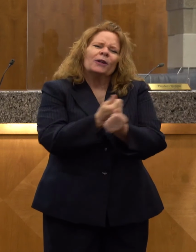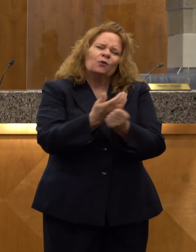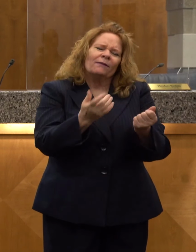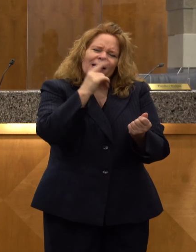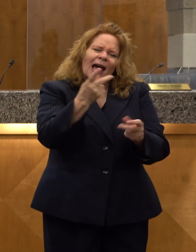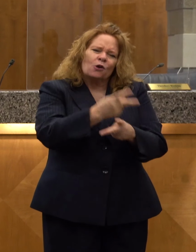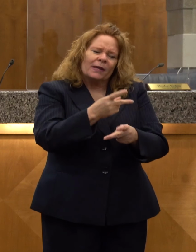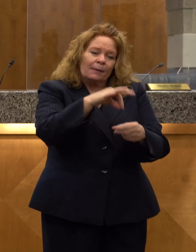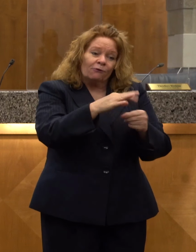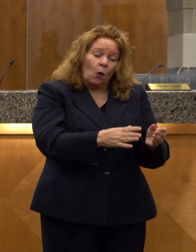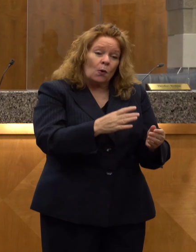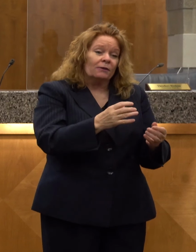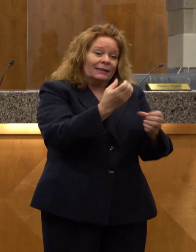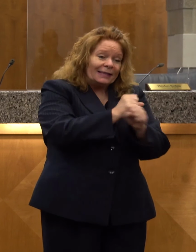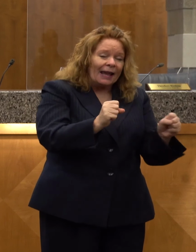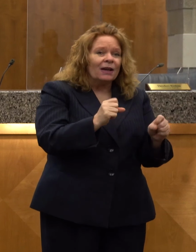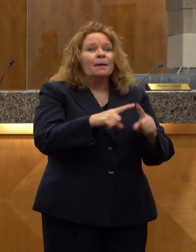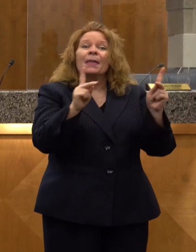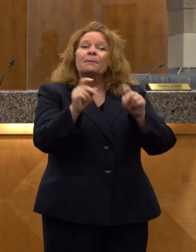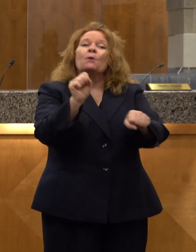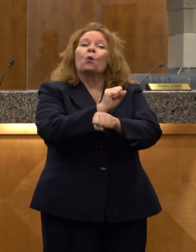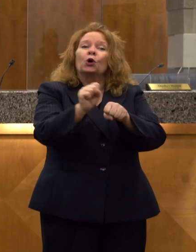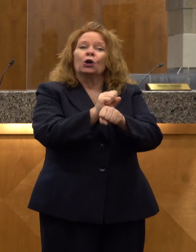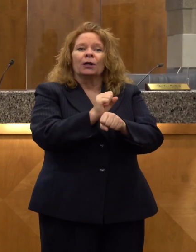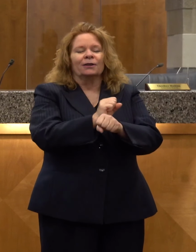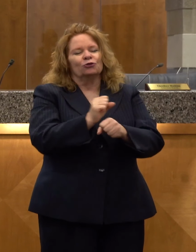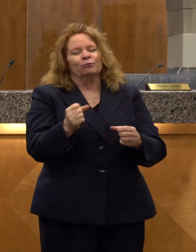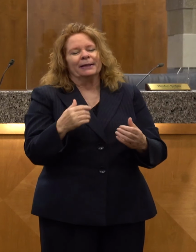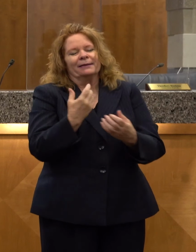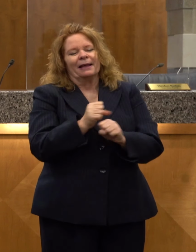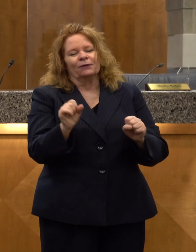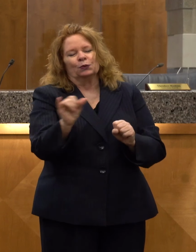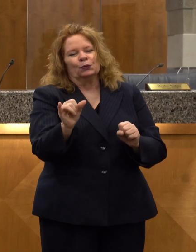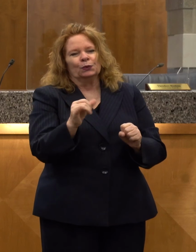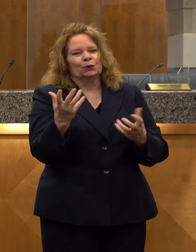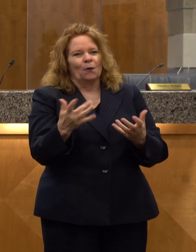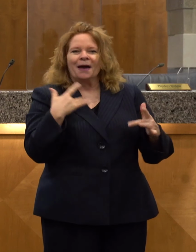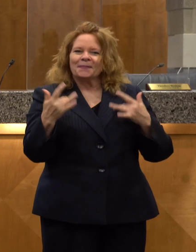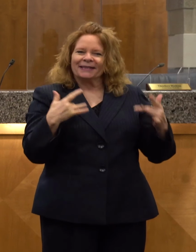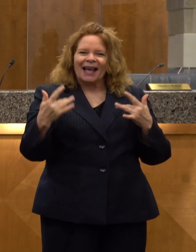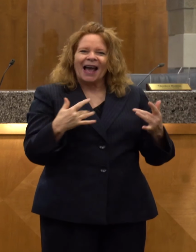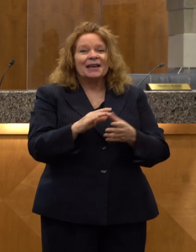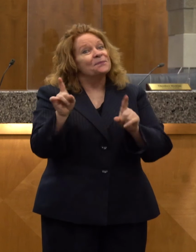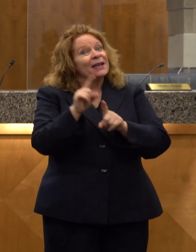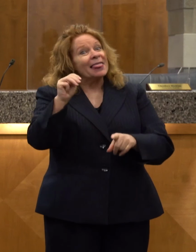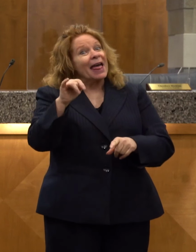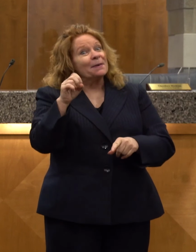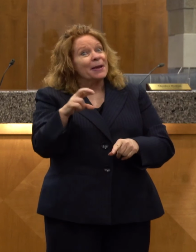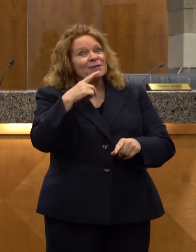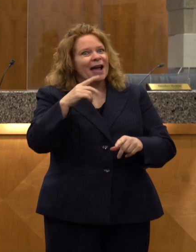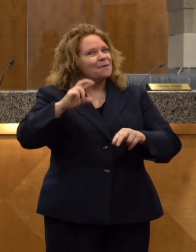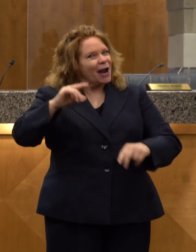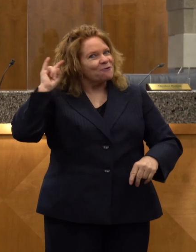the constituents safe, but charity, really, our work begins at home first. And so I'm just excited, and like the mayor said, I'm ready